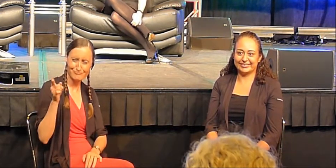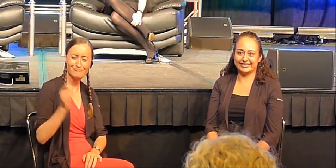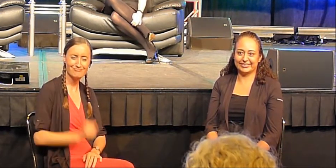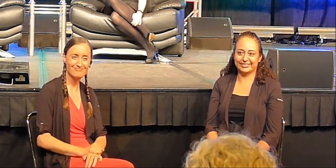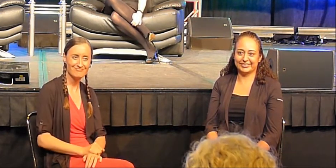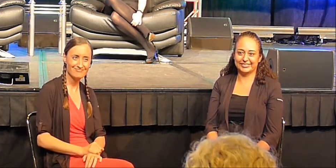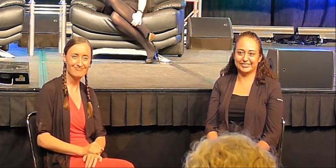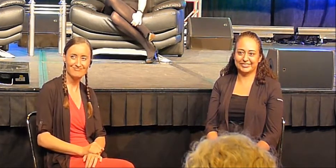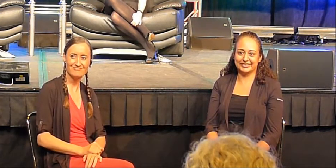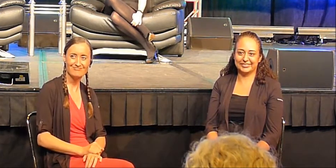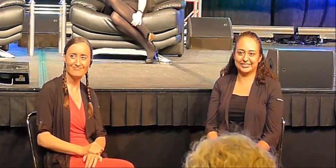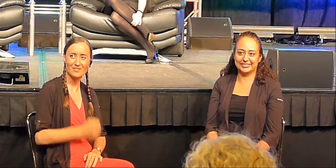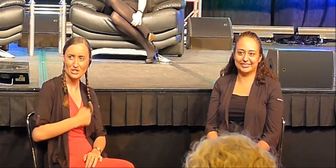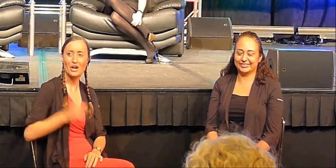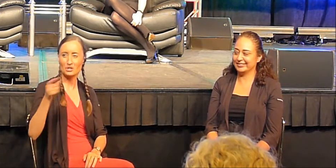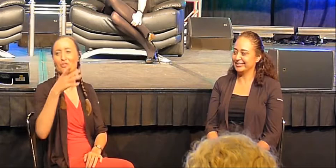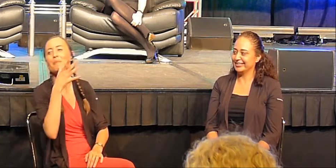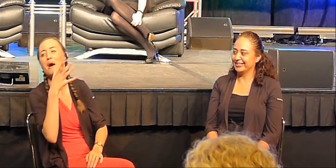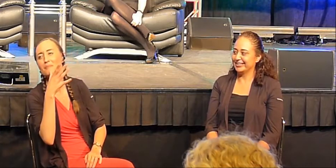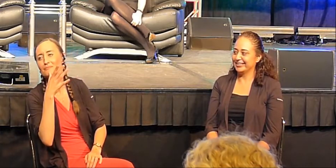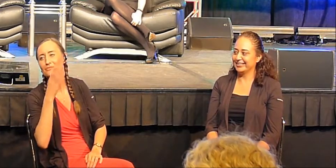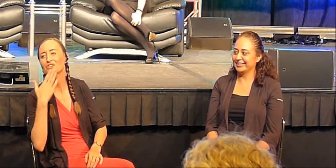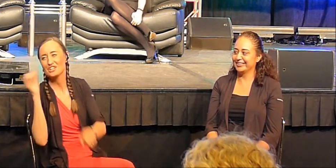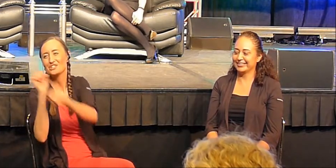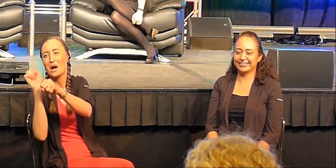Oh, sorry. You're alone.